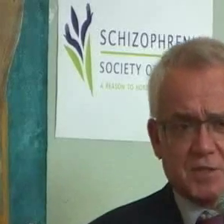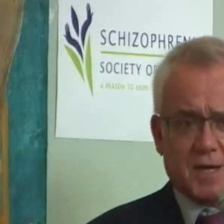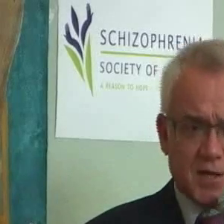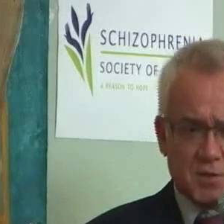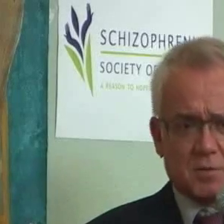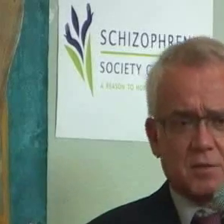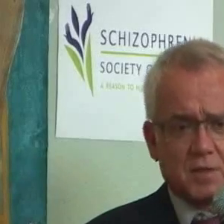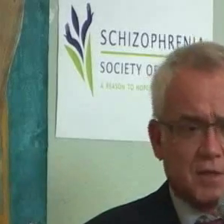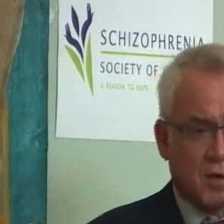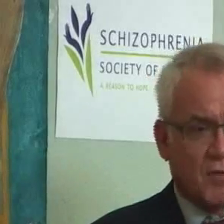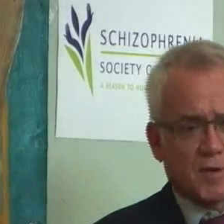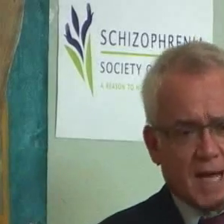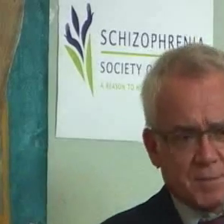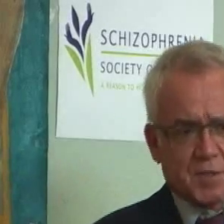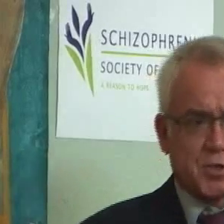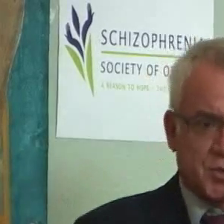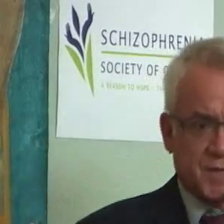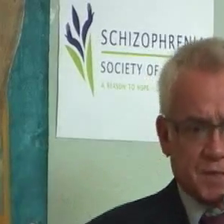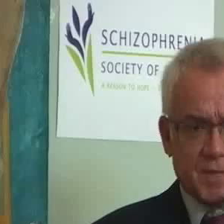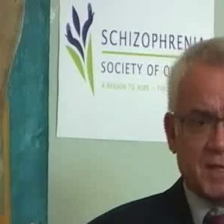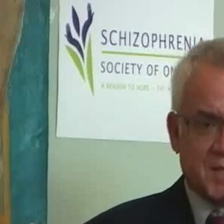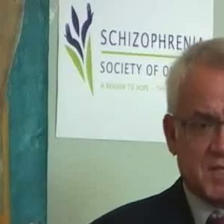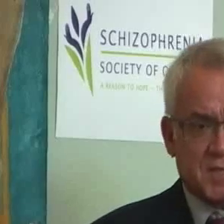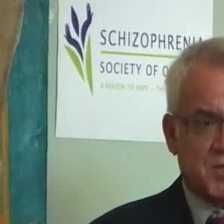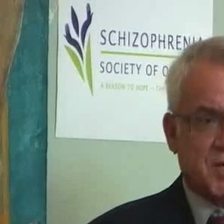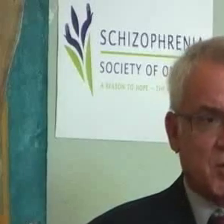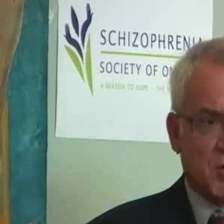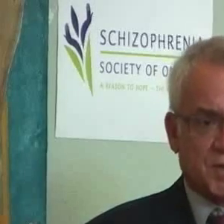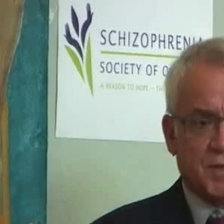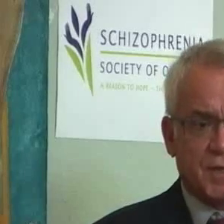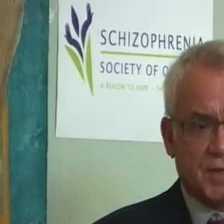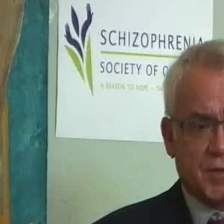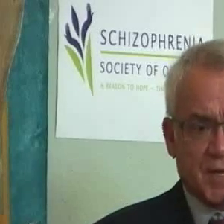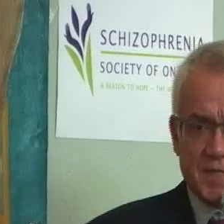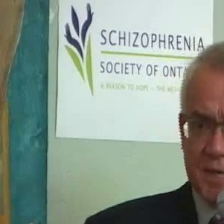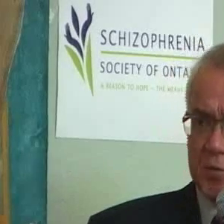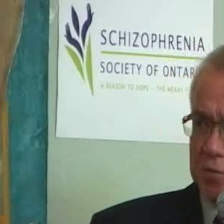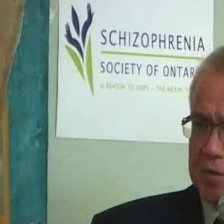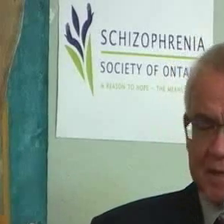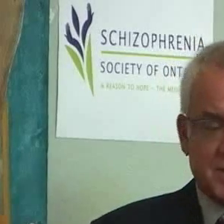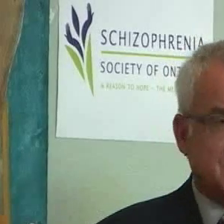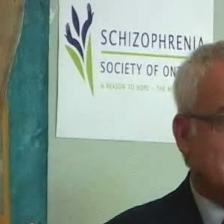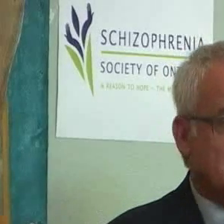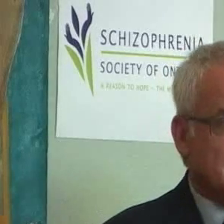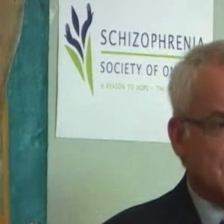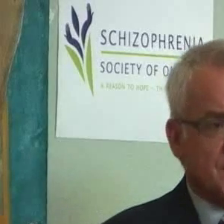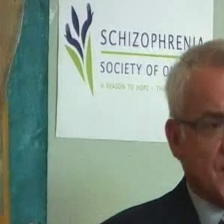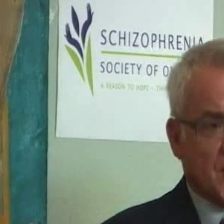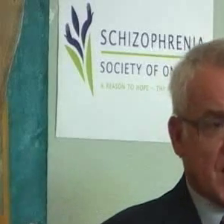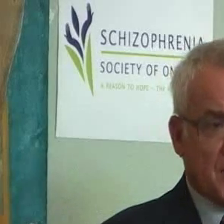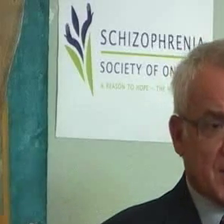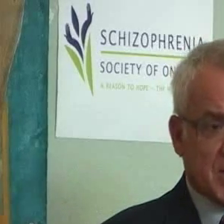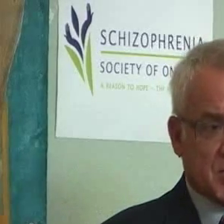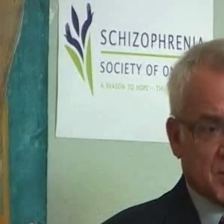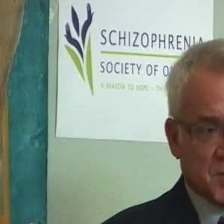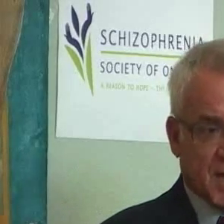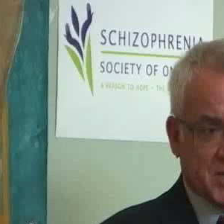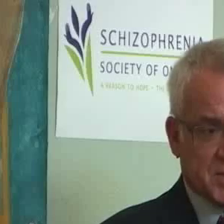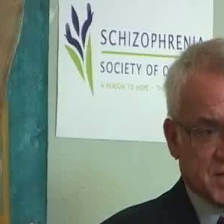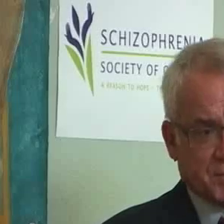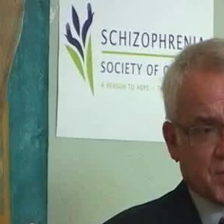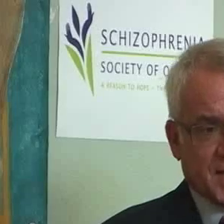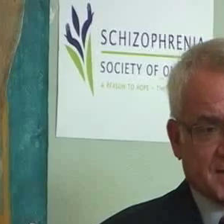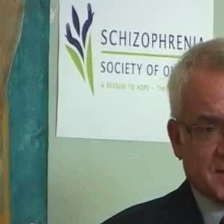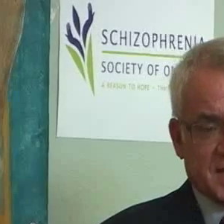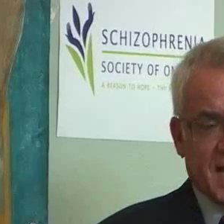society, which also overlaps the issue of disabilities, because as you get older, you're less able to do things. So therefore, I want to make sure that those